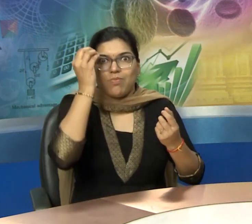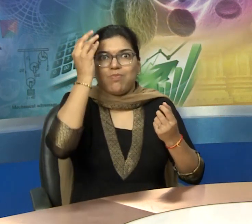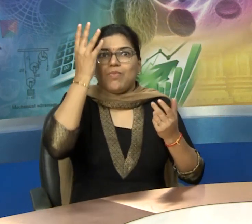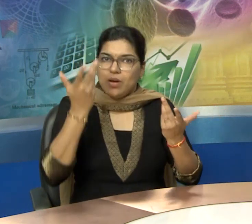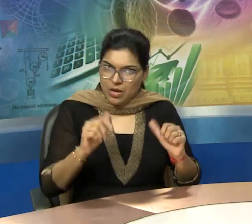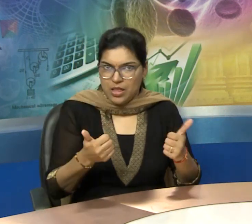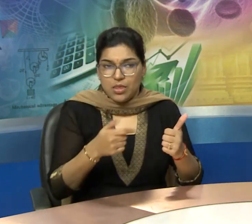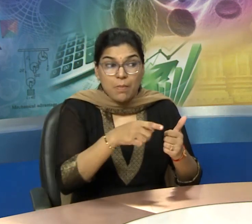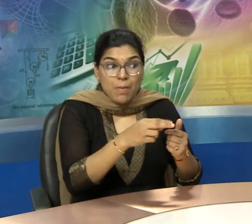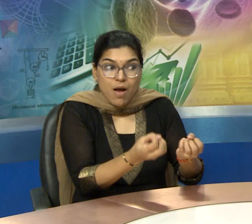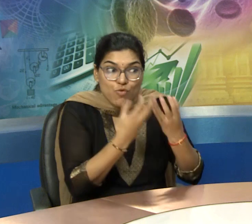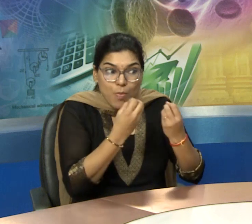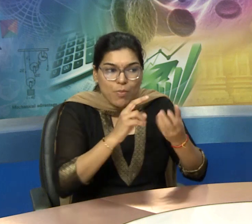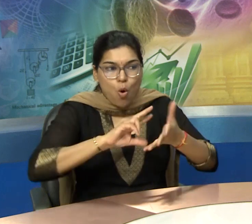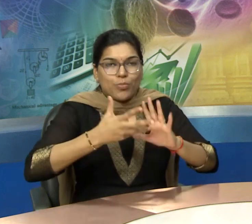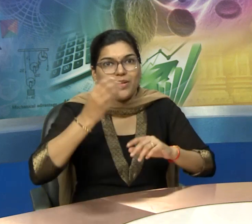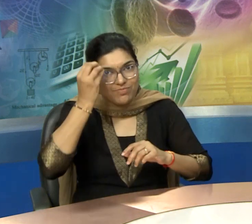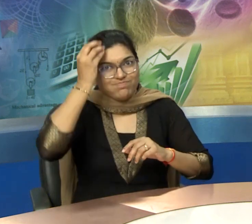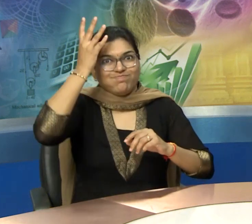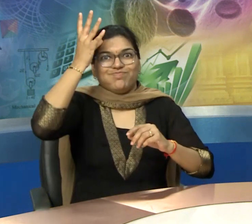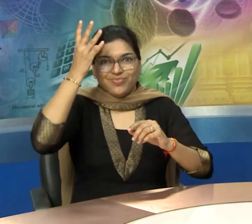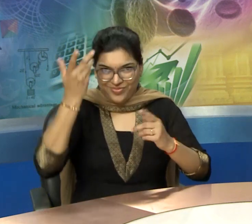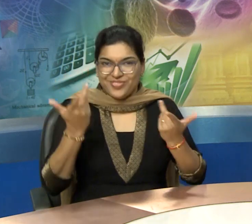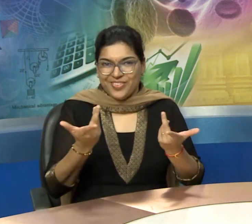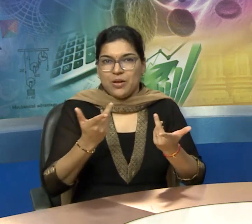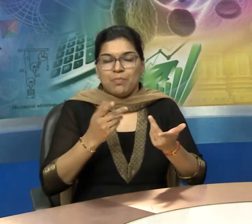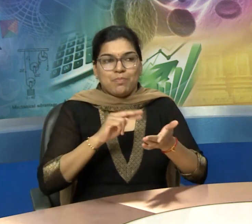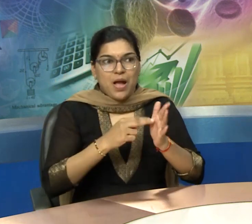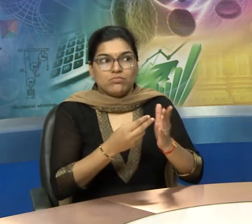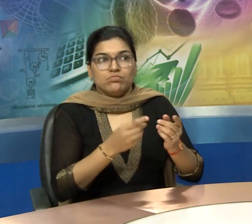So this is also an important function of library.